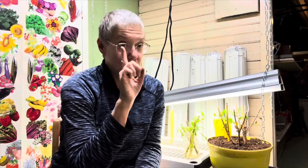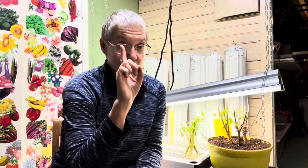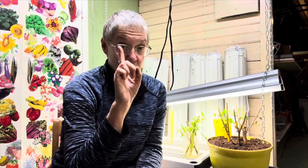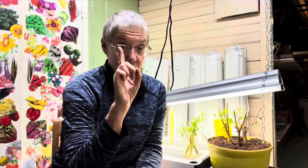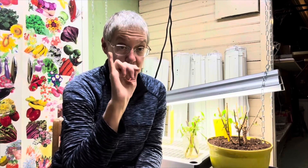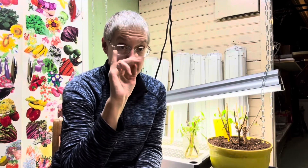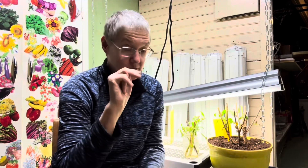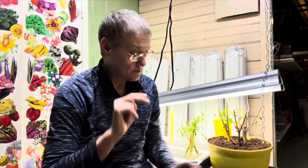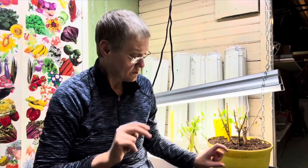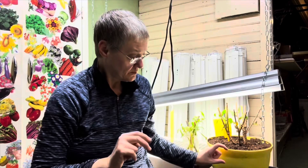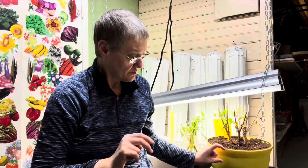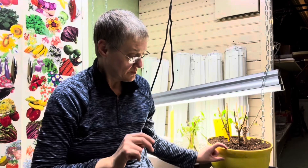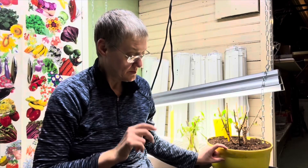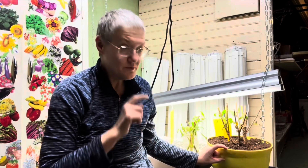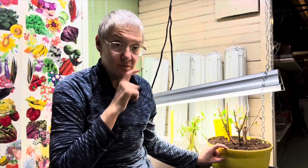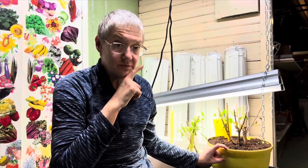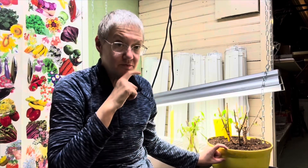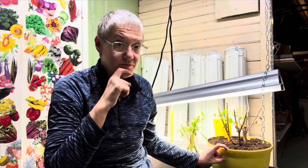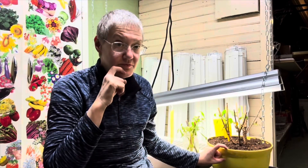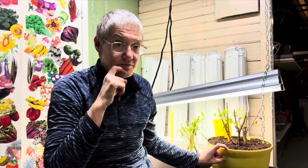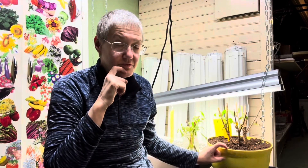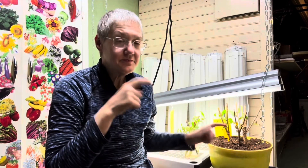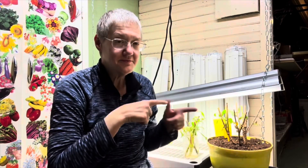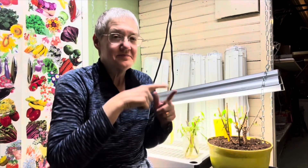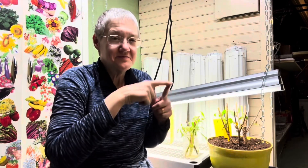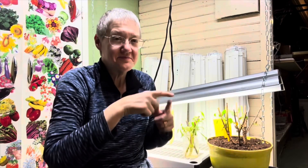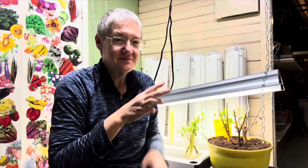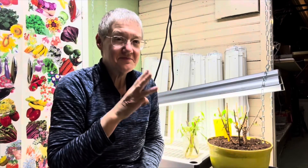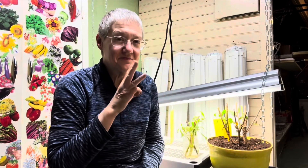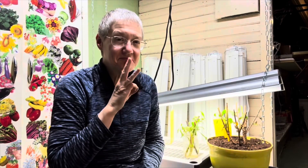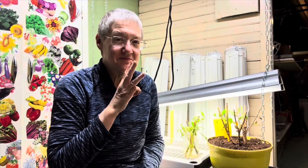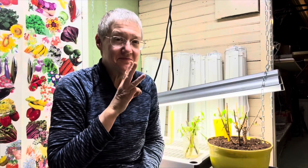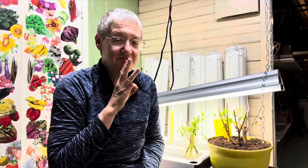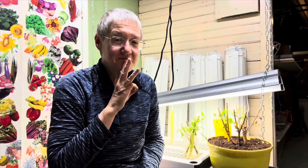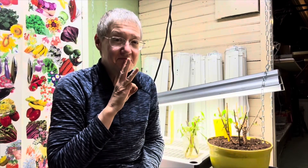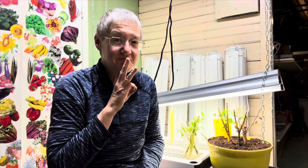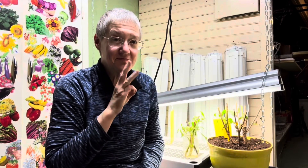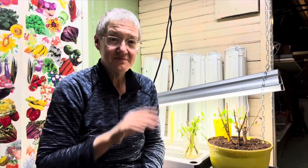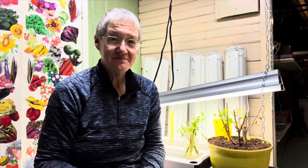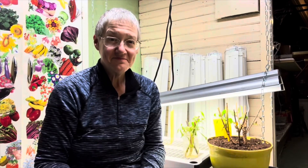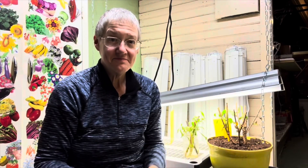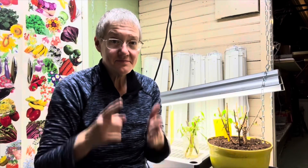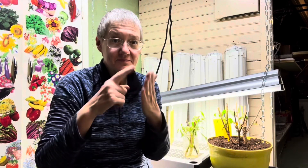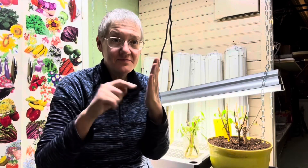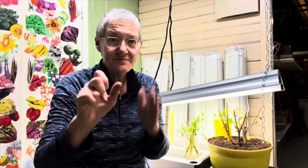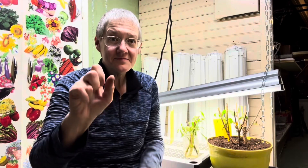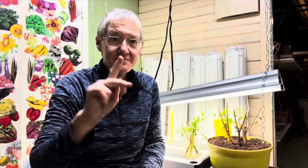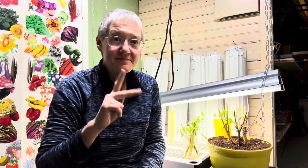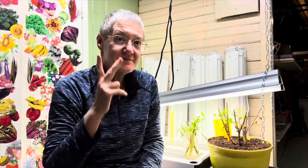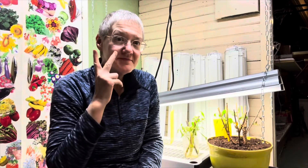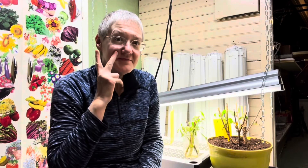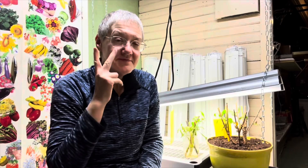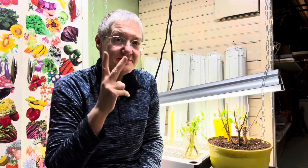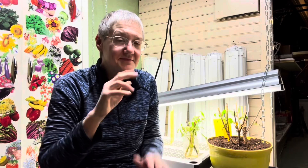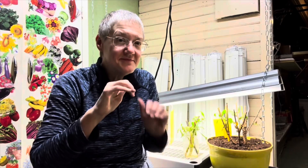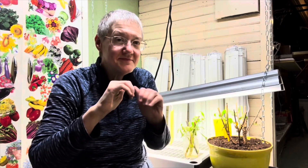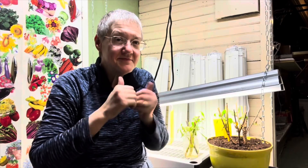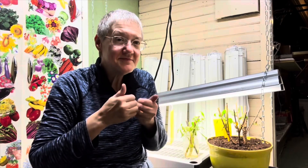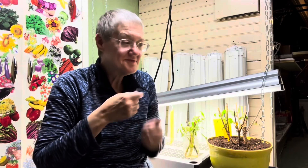I do wait to water the stevia until there's dry, 1 inch deep into the soil. Now come back